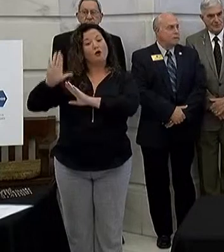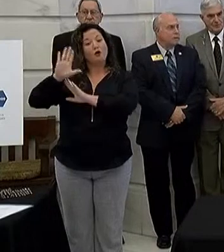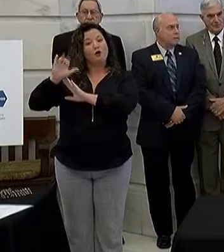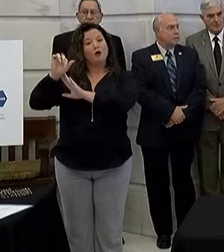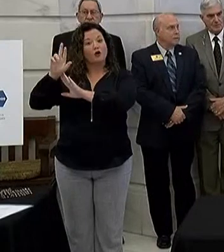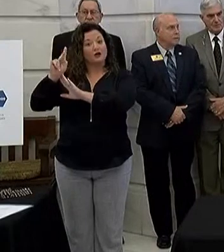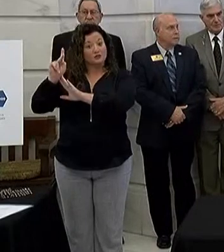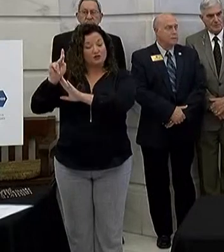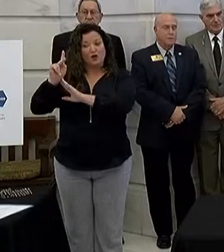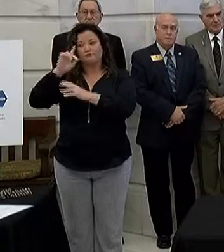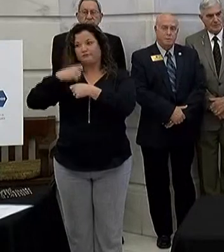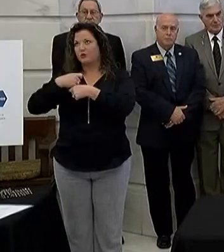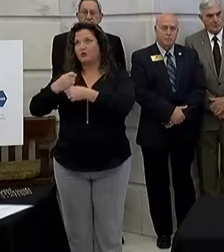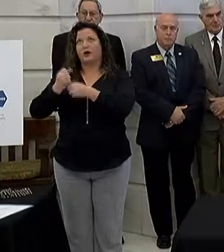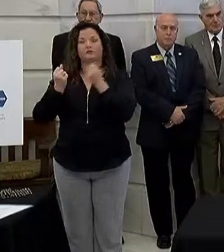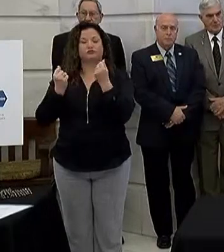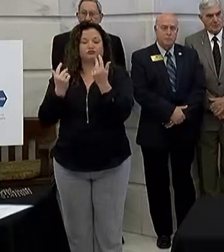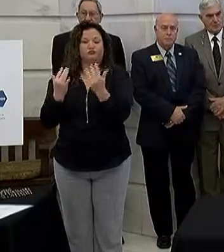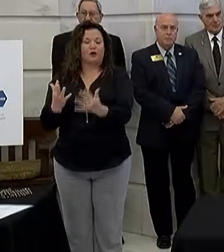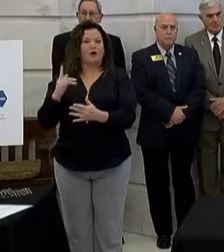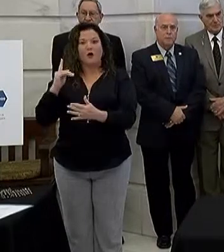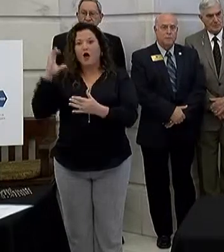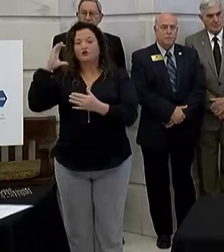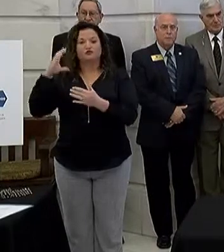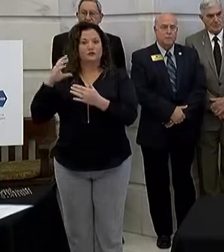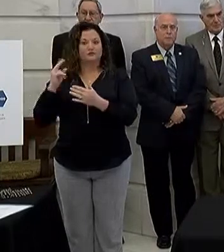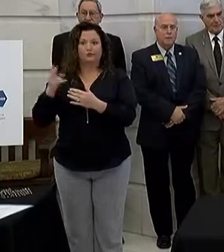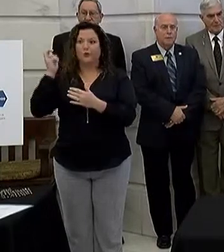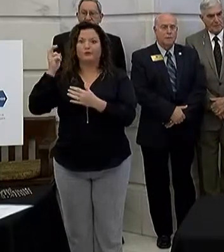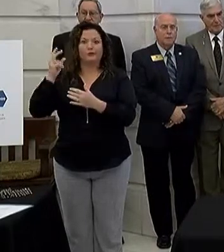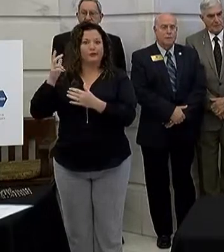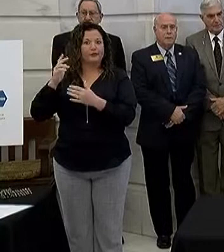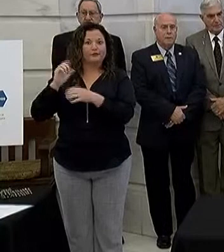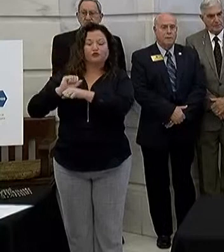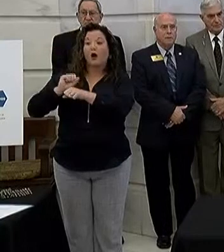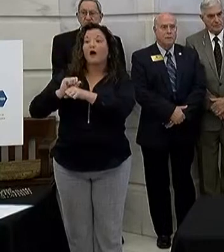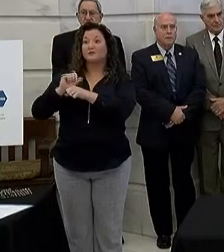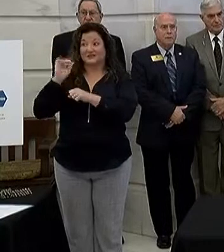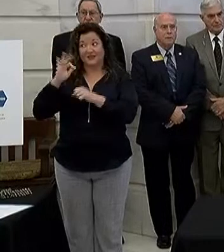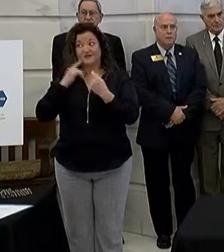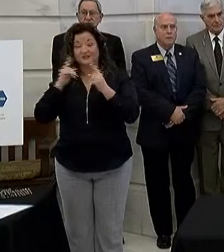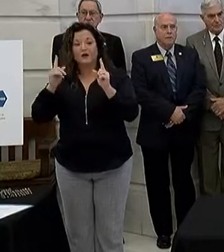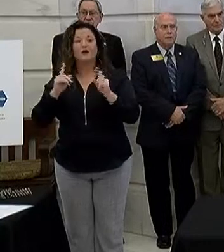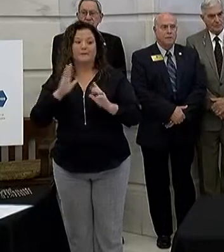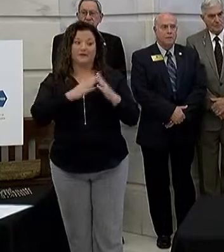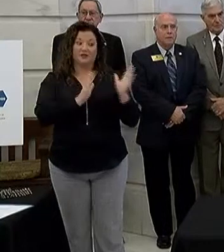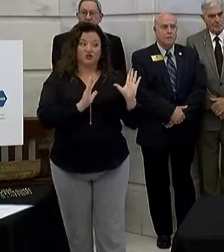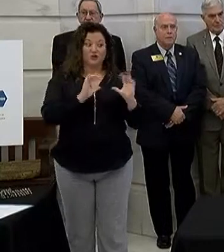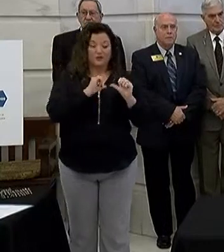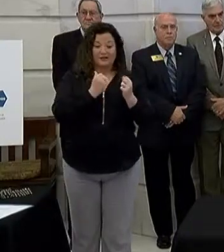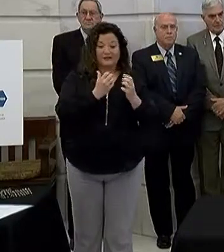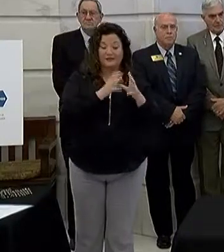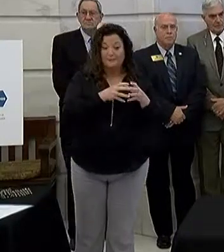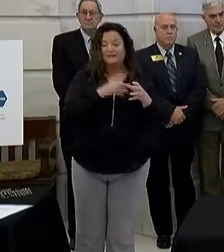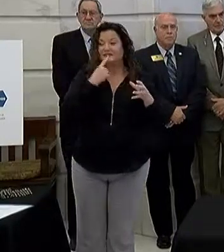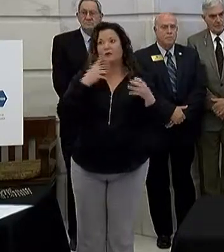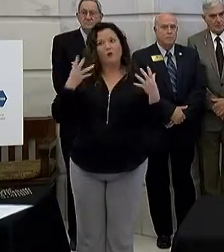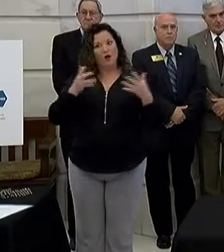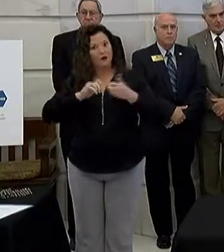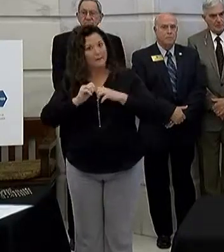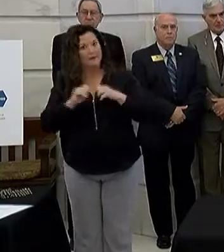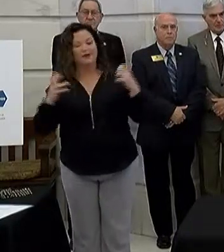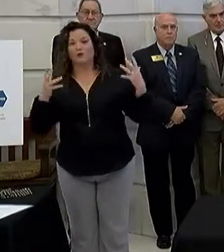will create hundreds of jobs if we're successful. But the General Assembly stepped up and said we want to compete, we want to